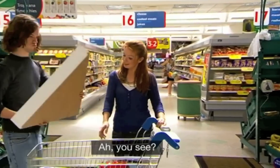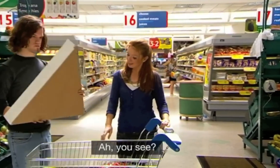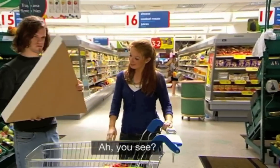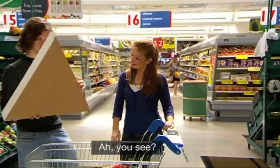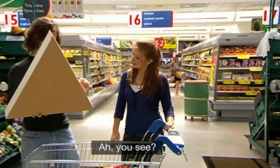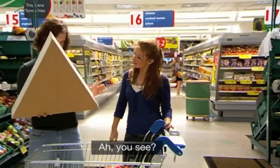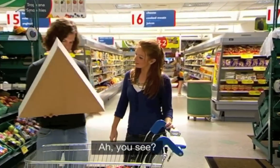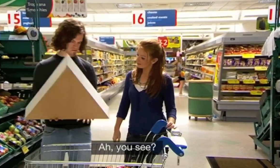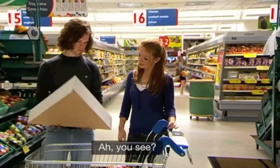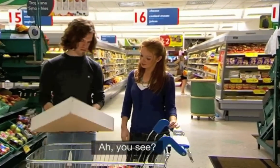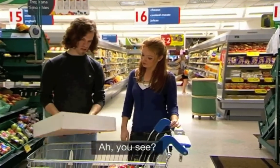You see,